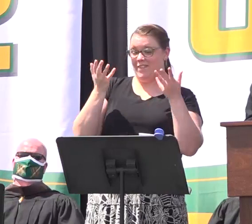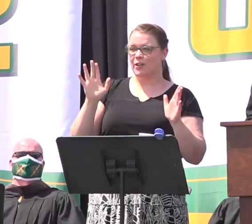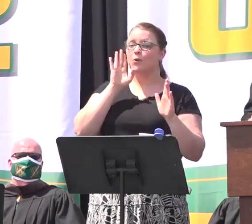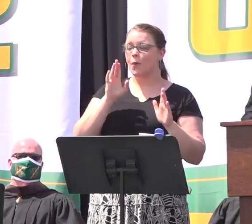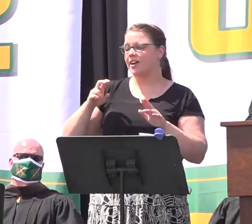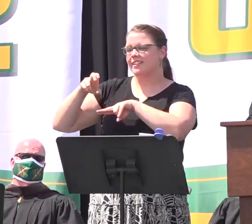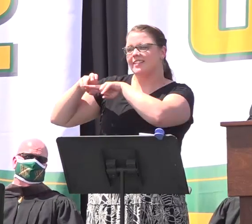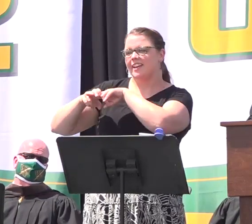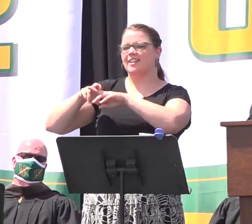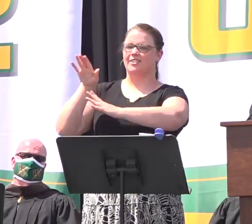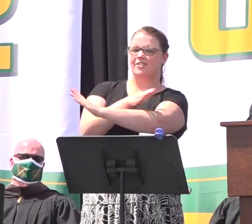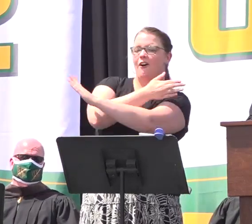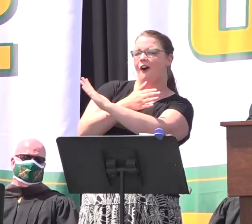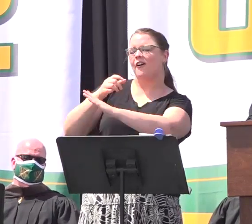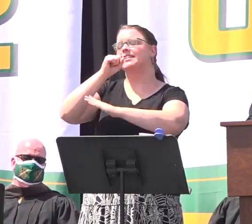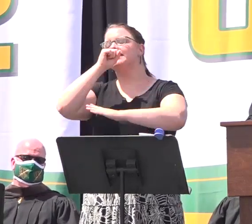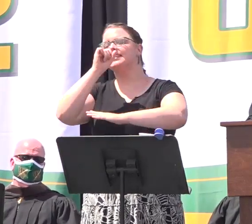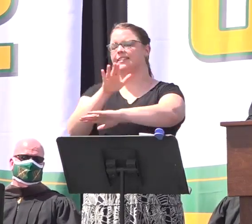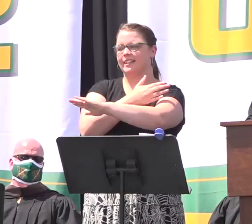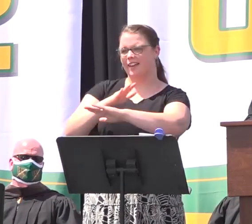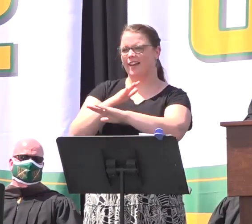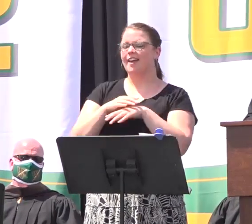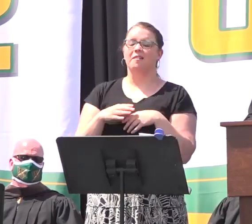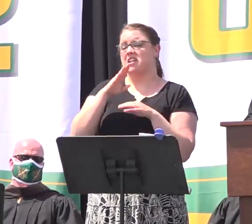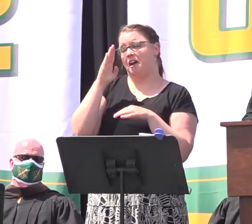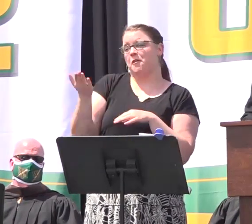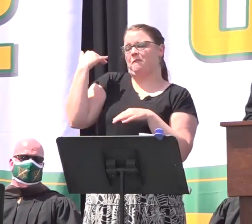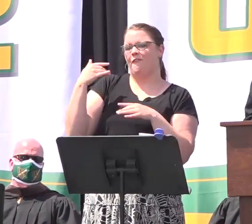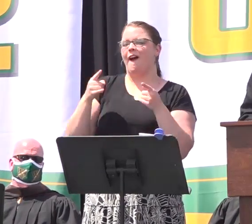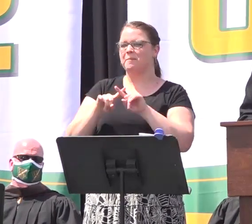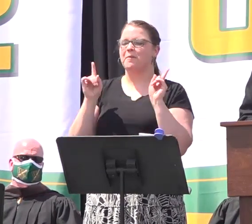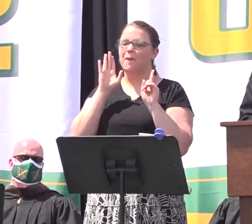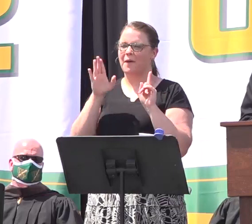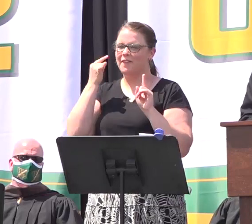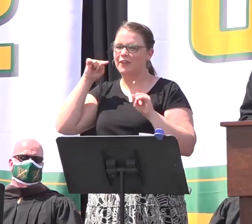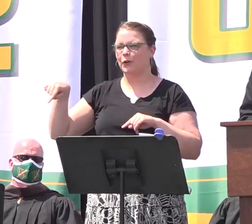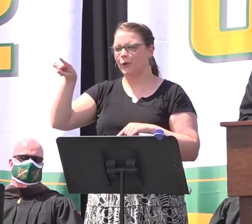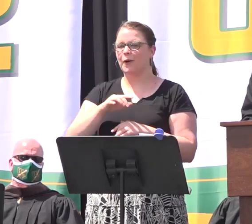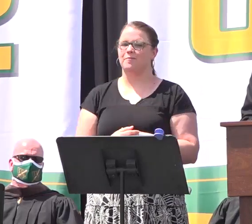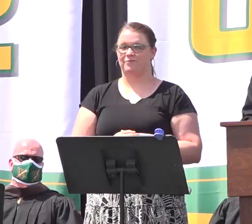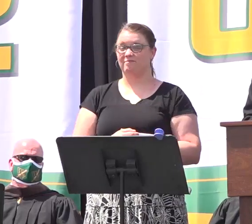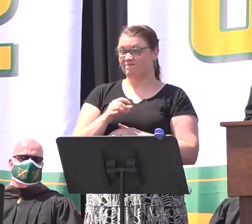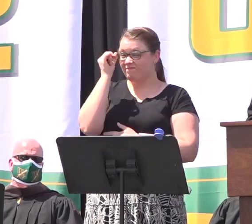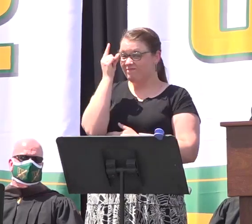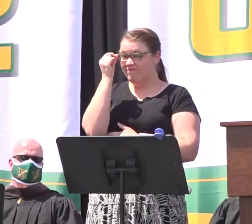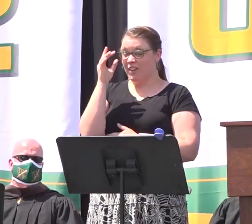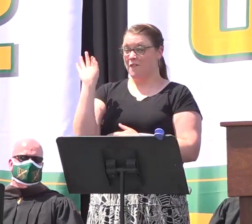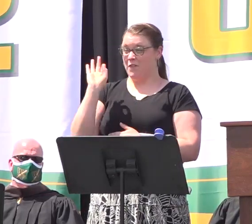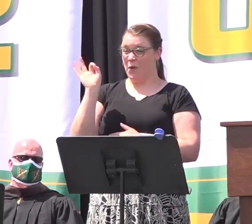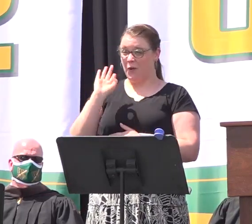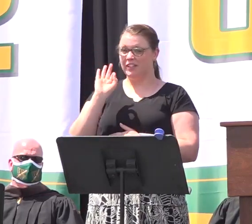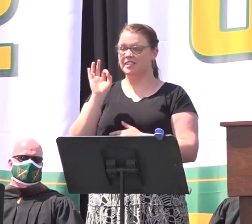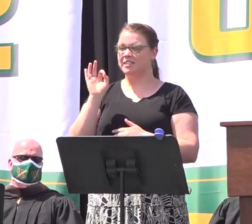want to thank you for the invitation to the home of the West Florence Knights. Florence is not a stranger to me. My parents were both born in